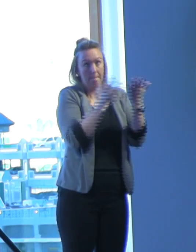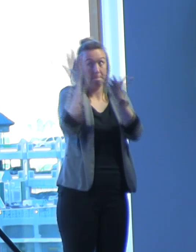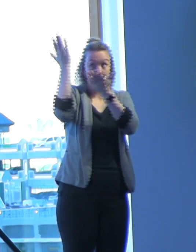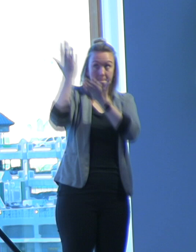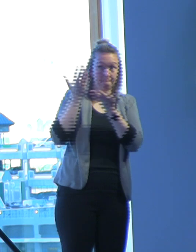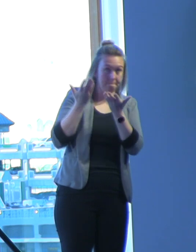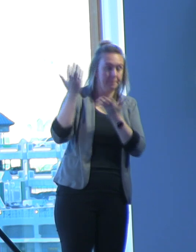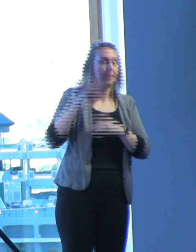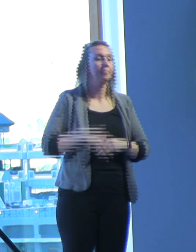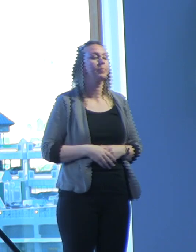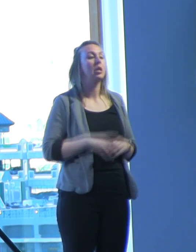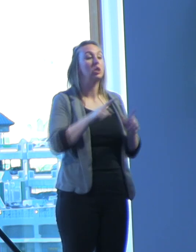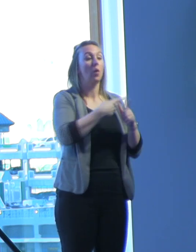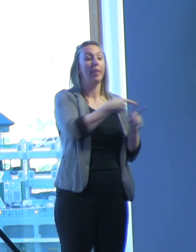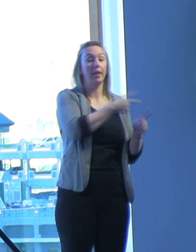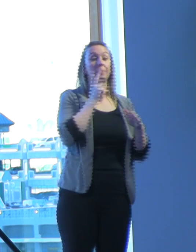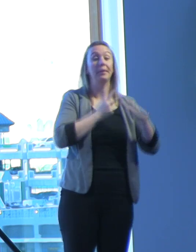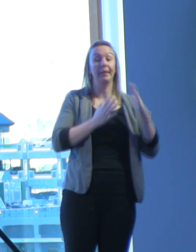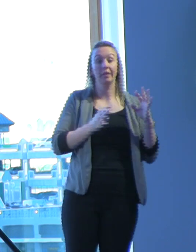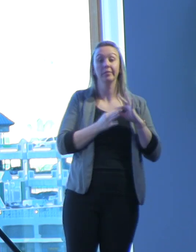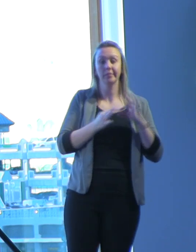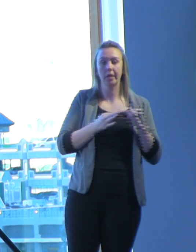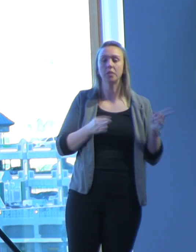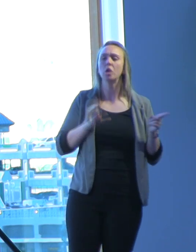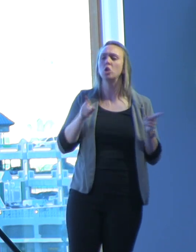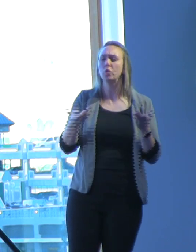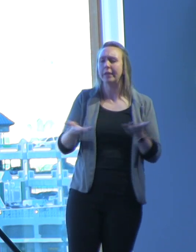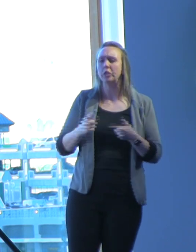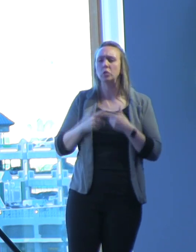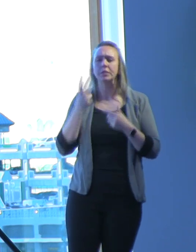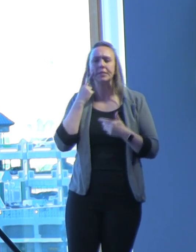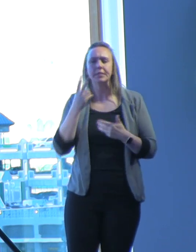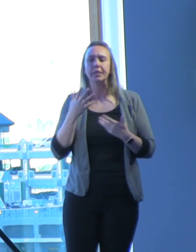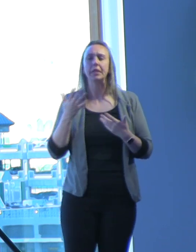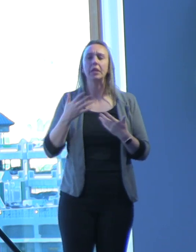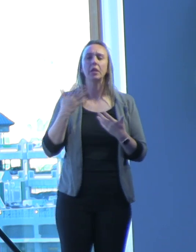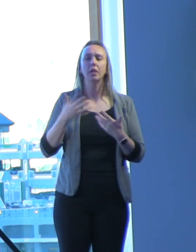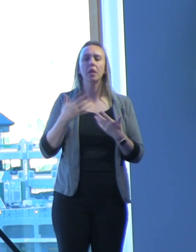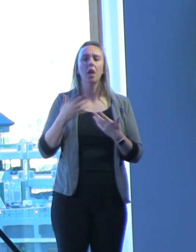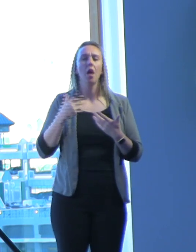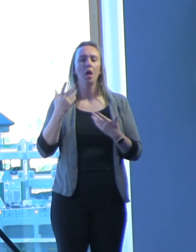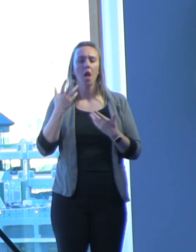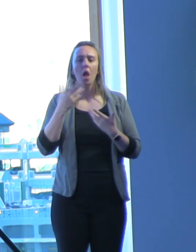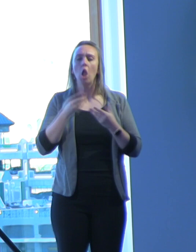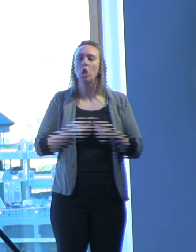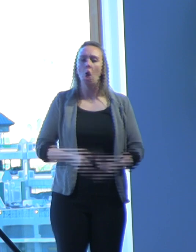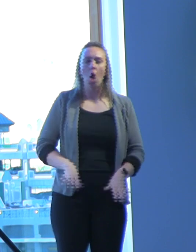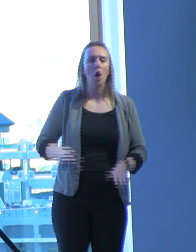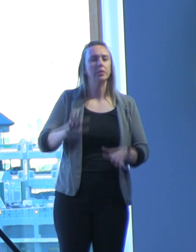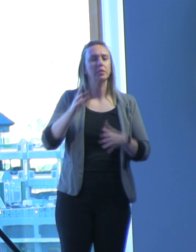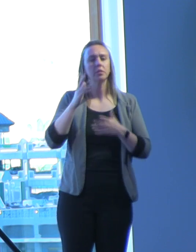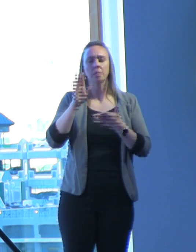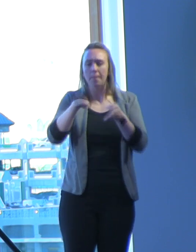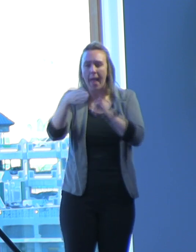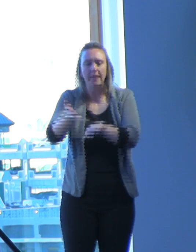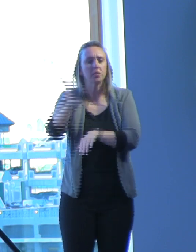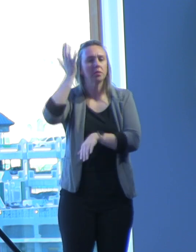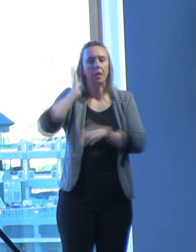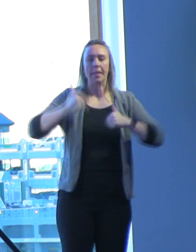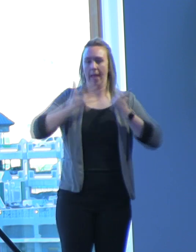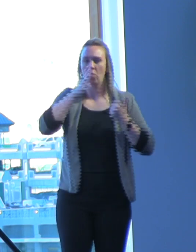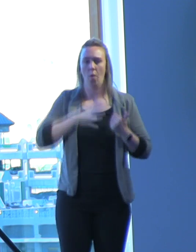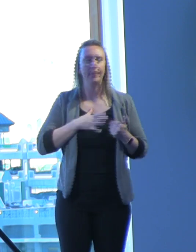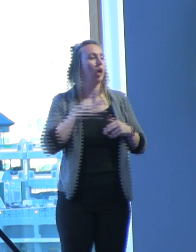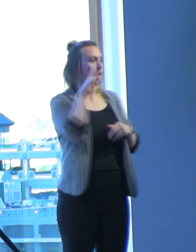she says, okay, you're here to see a long-lost young woman. We're like, no. She's like, okay,